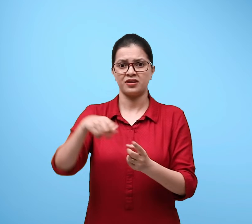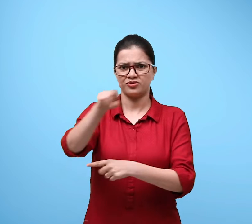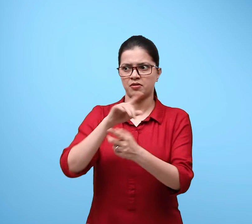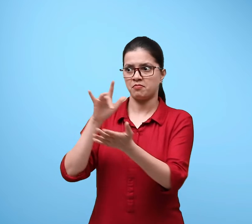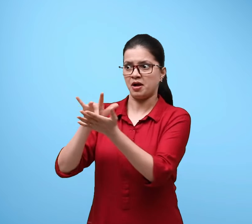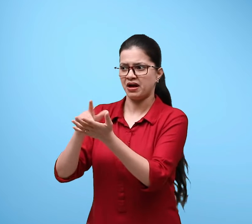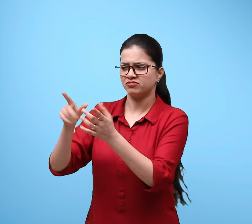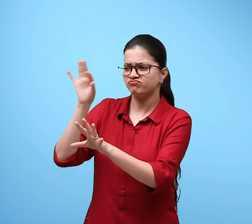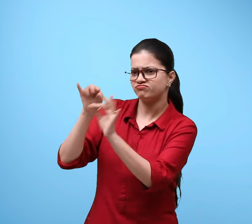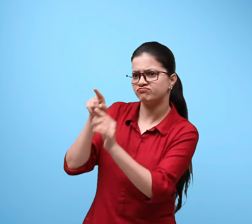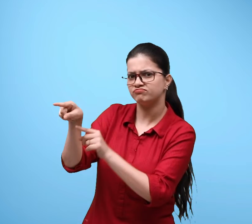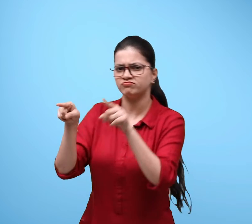Why did you choose those places?